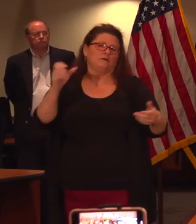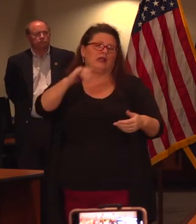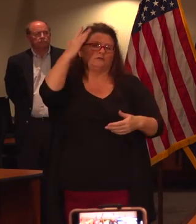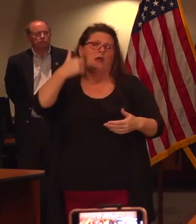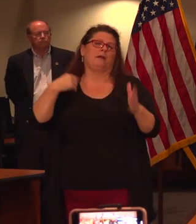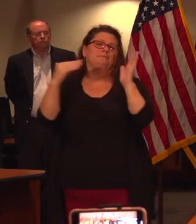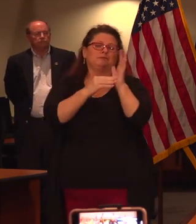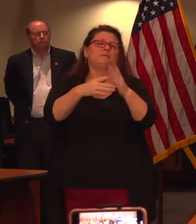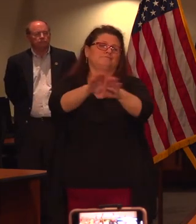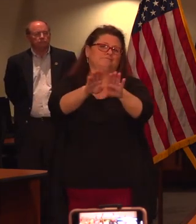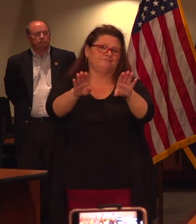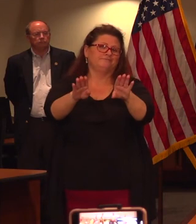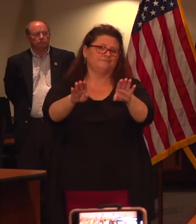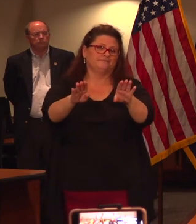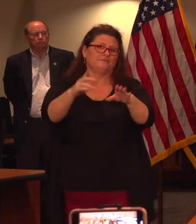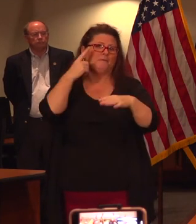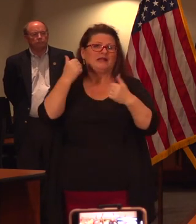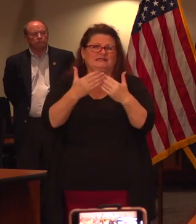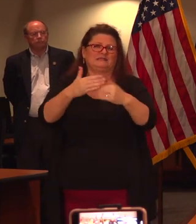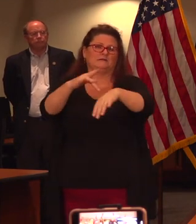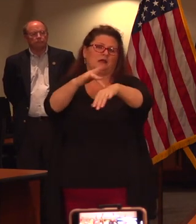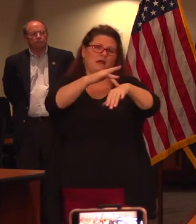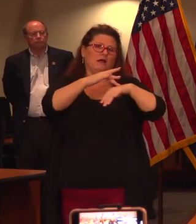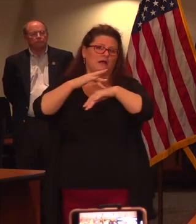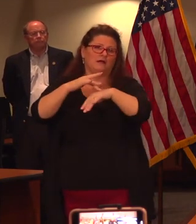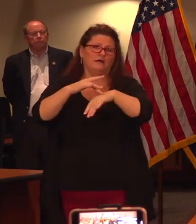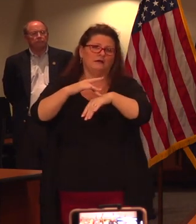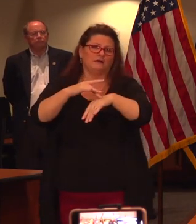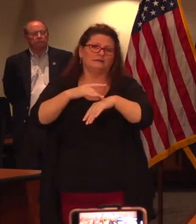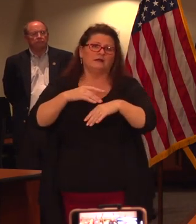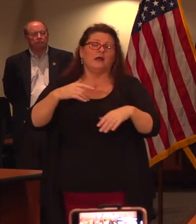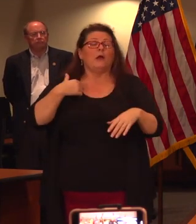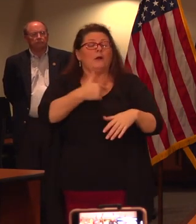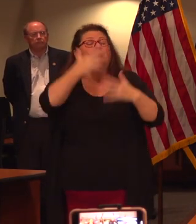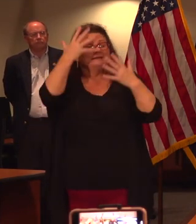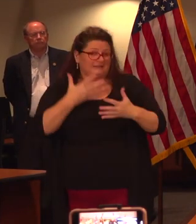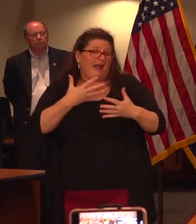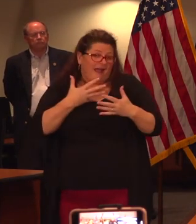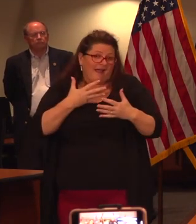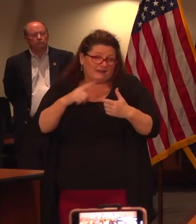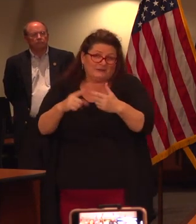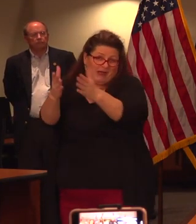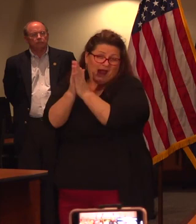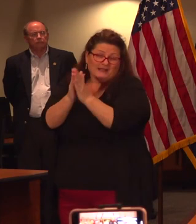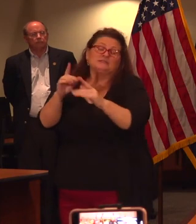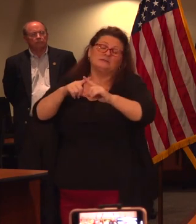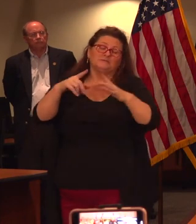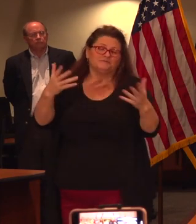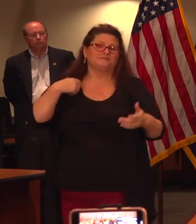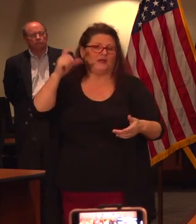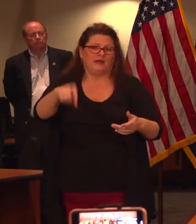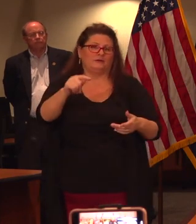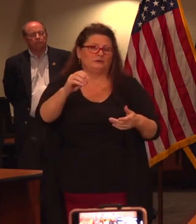was on the list of those businesses that we reluctantly asked to close. But we want to